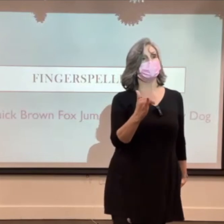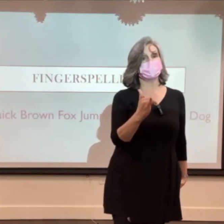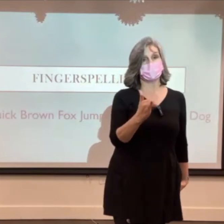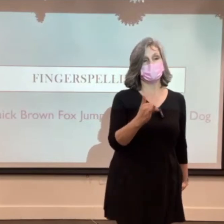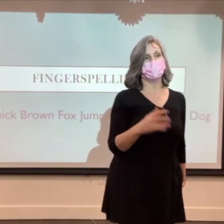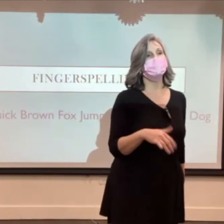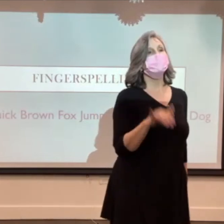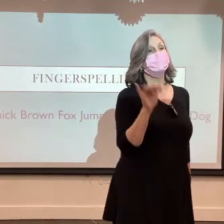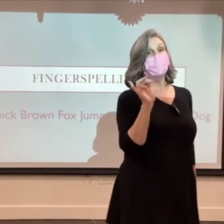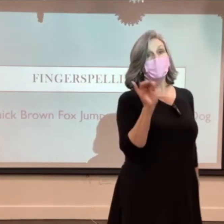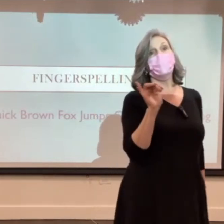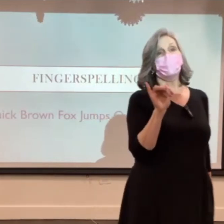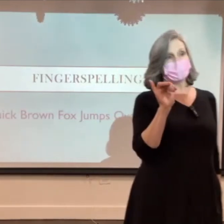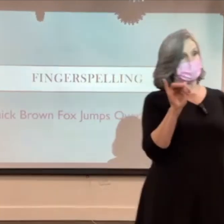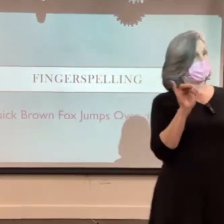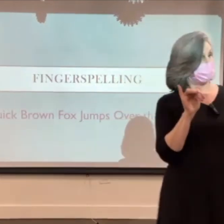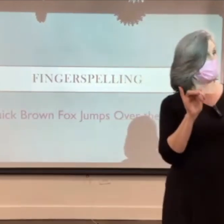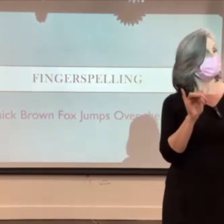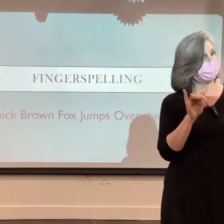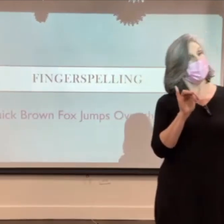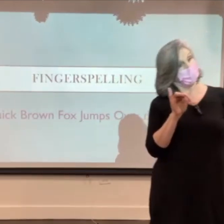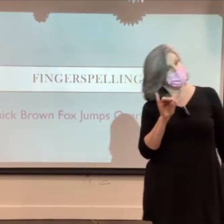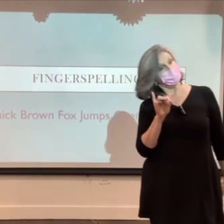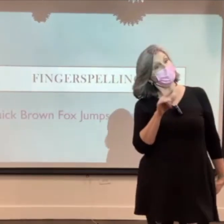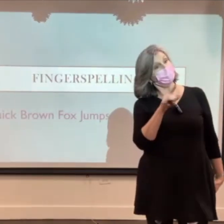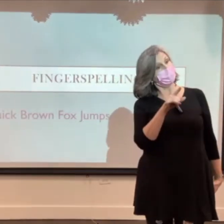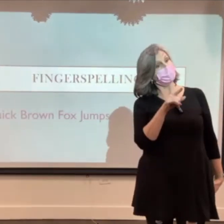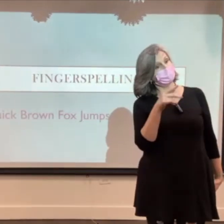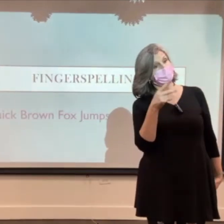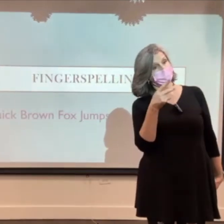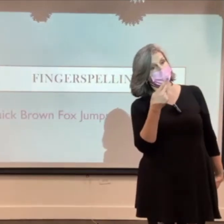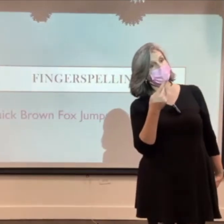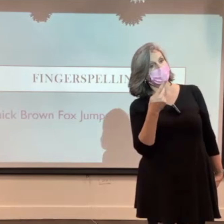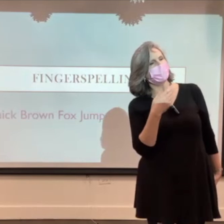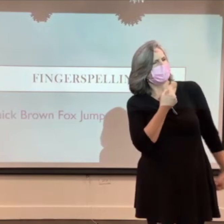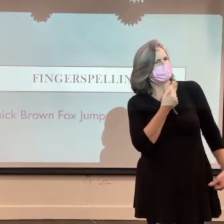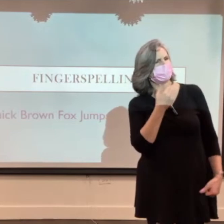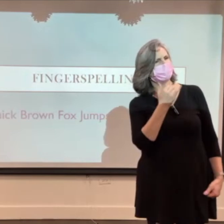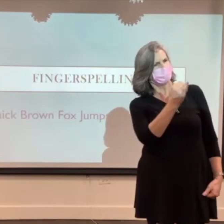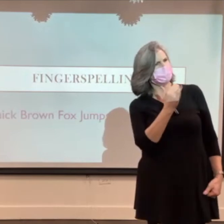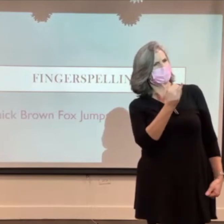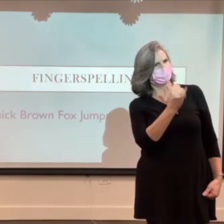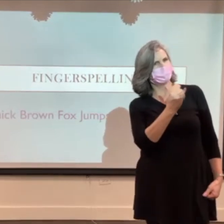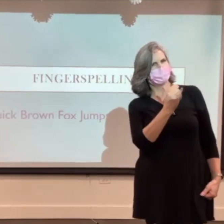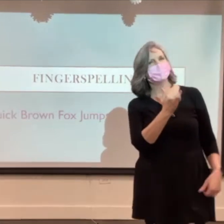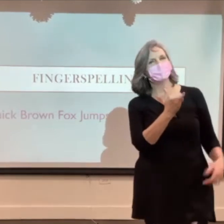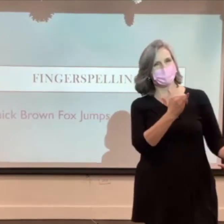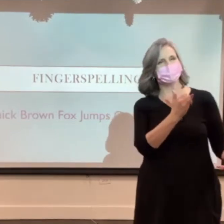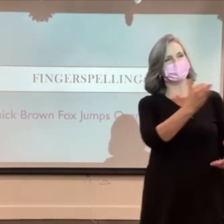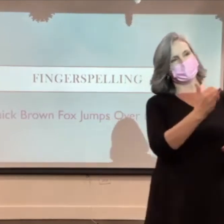for example, She said yes. oh, I see, right? Oh, I see. Oh, you're wearing purple. Oh, I love purple. Me too, right? Now you're